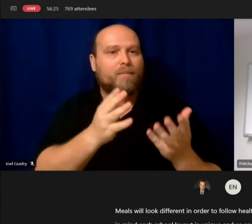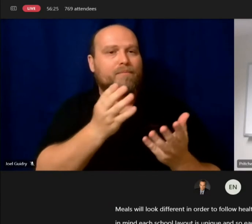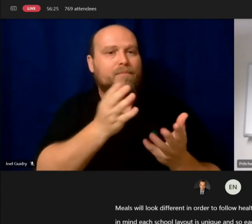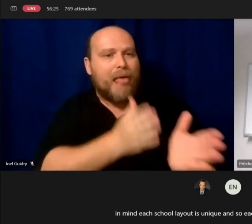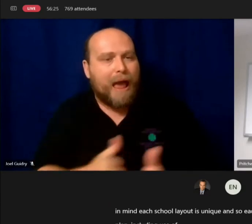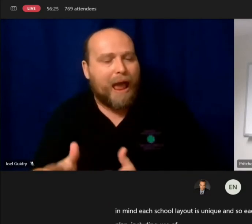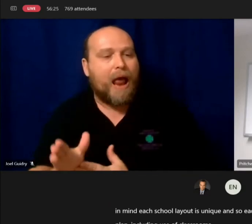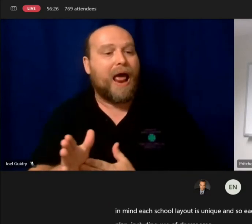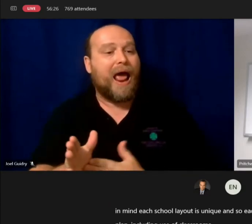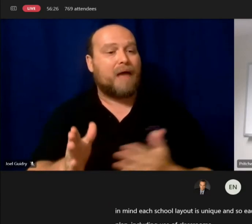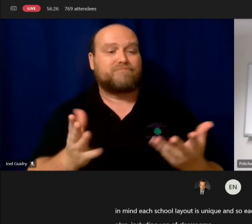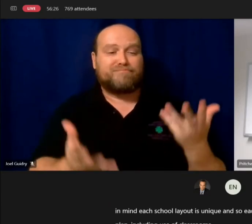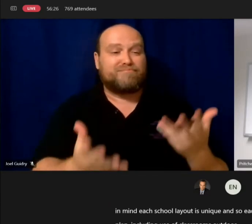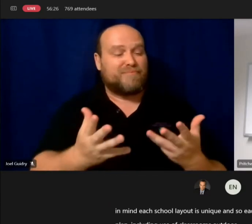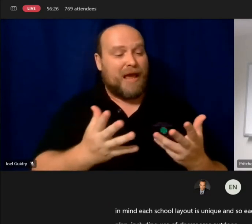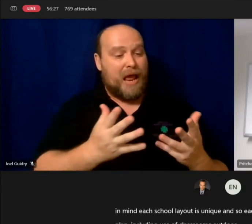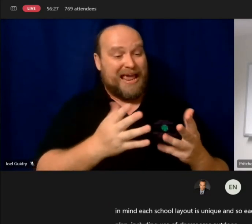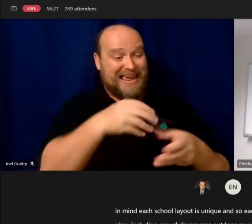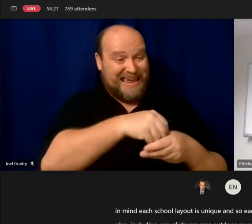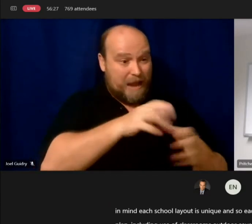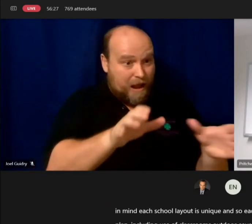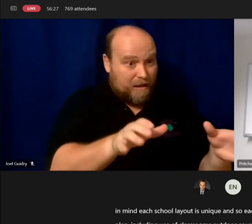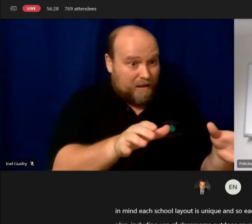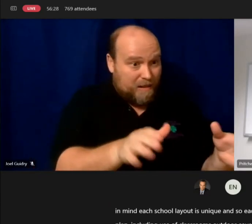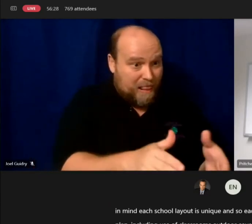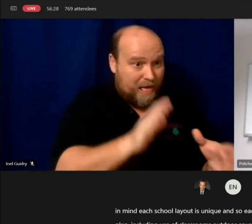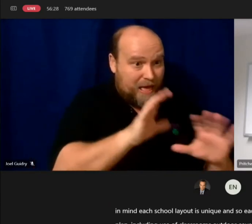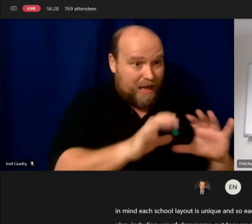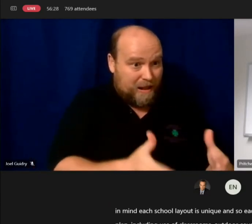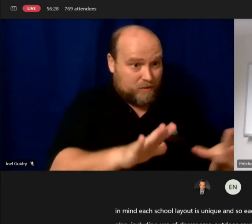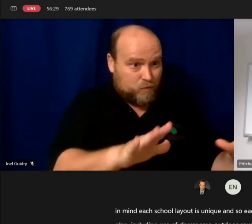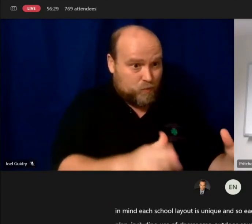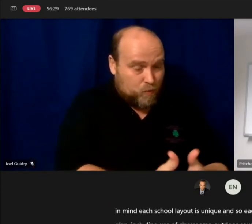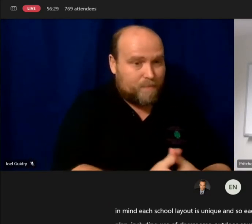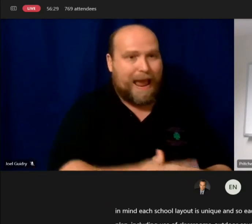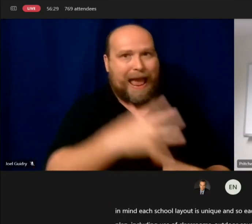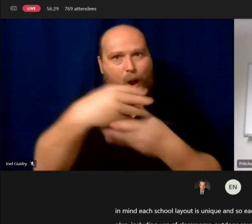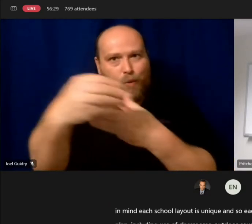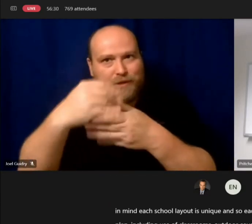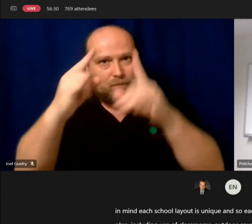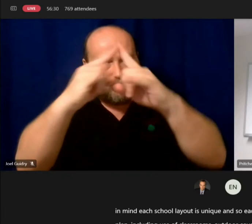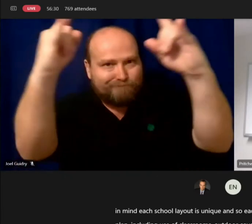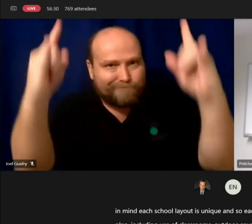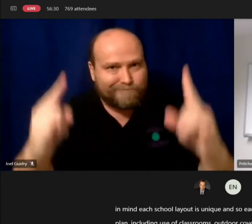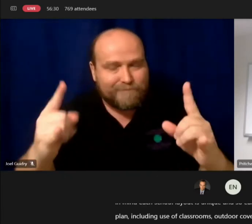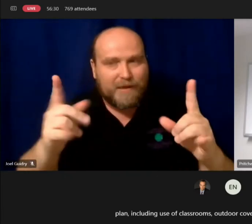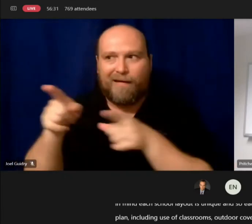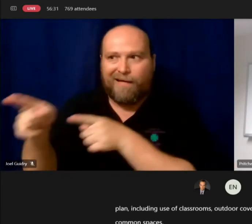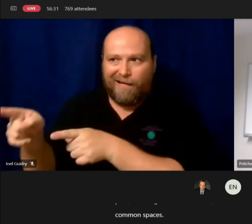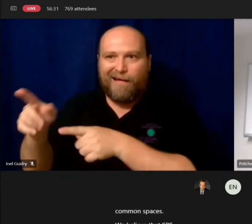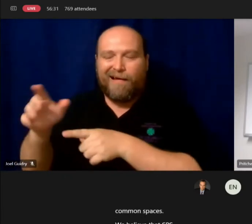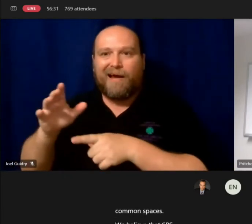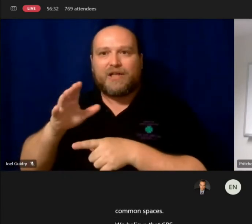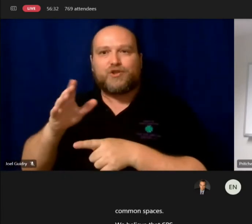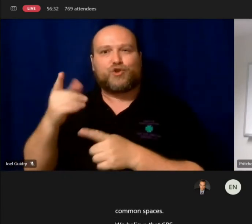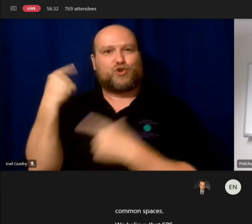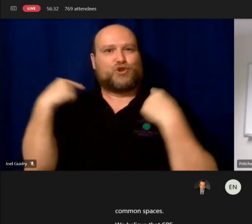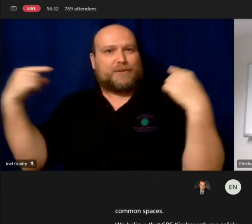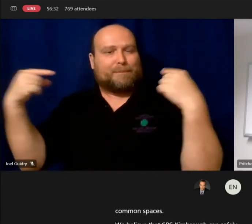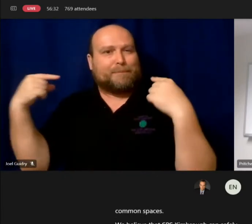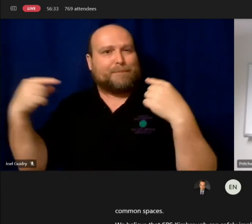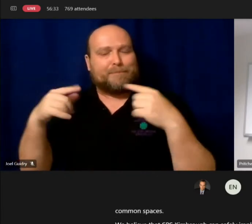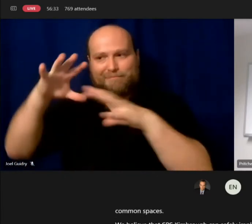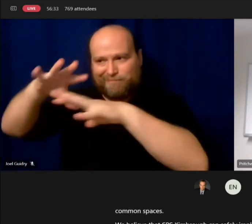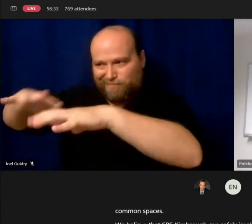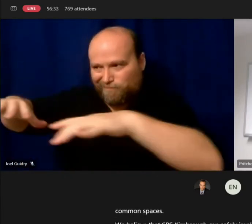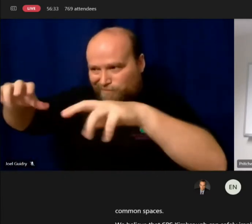tents, gyms, and common spaces. We believe that SPS can safely implement lunch plans that allow all